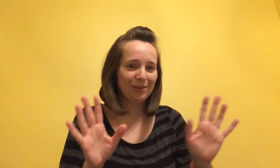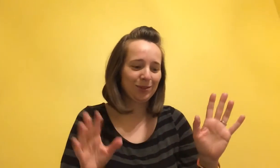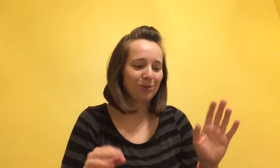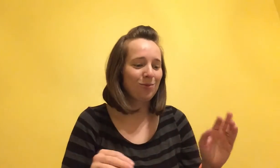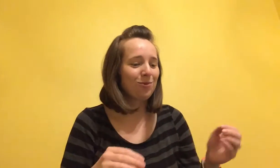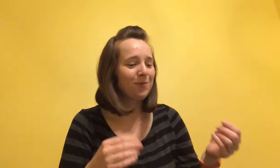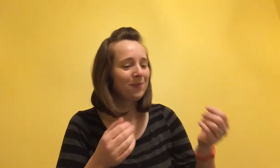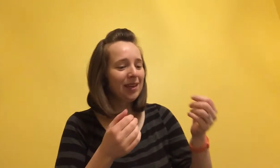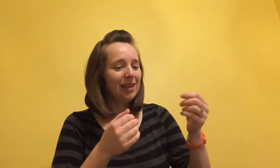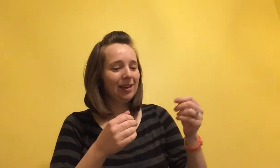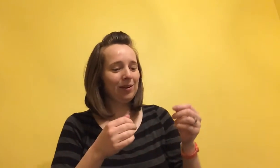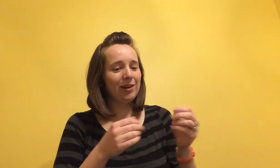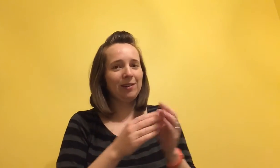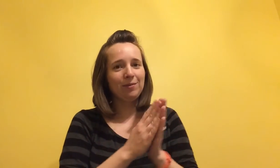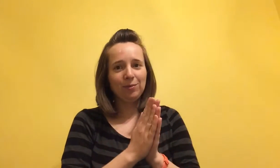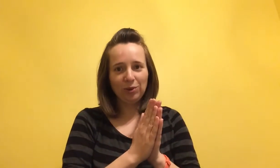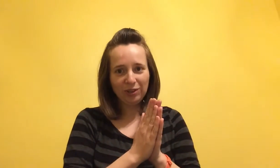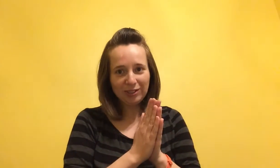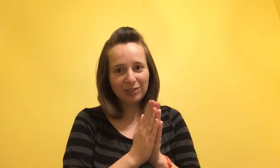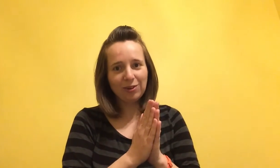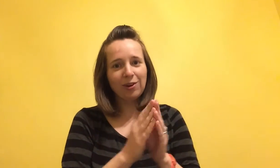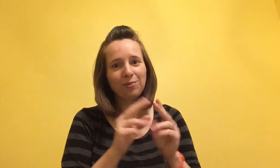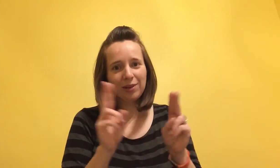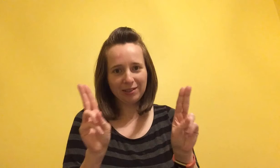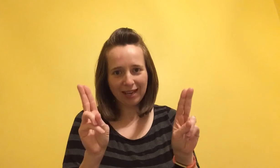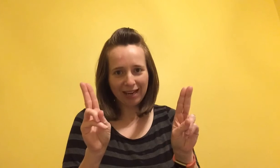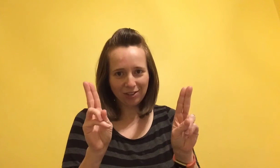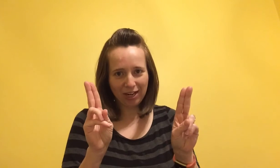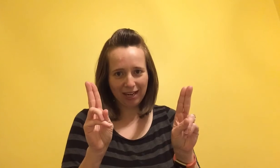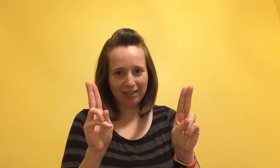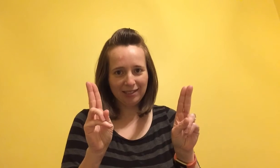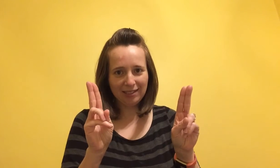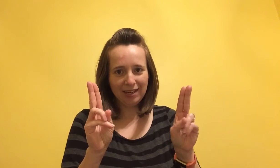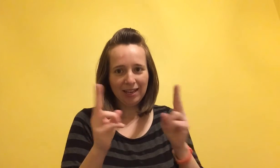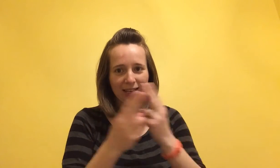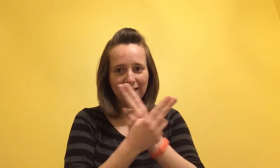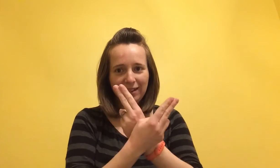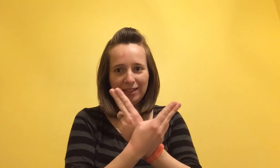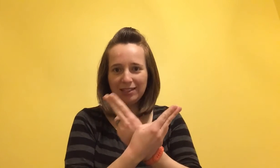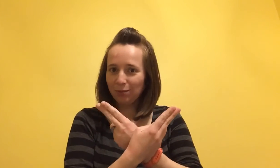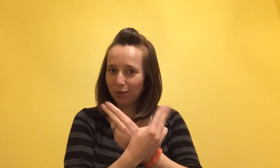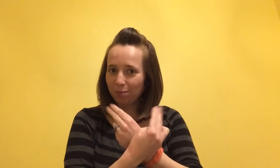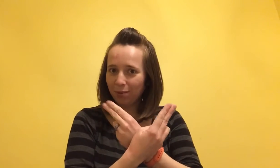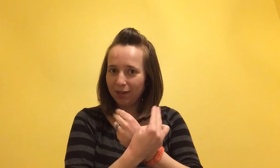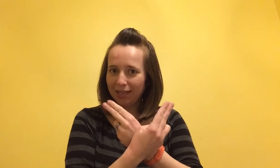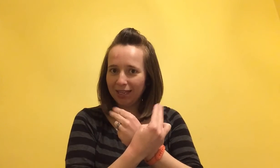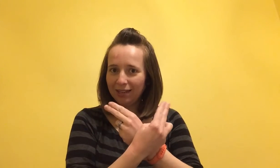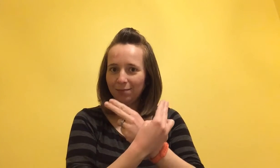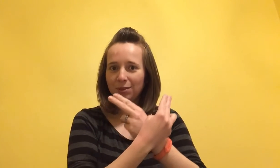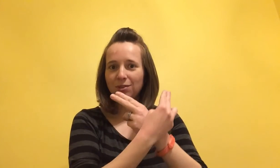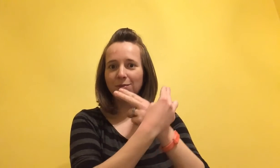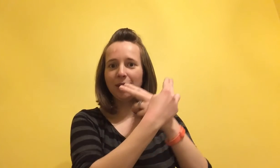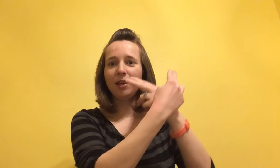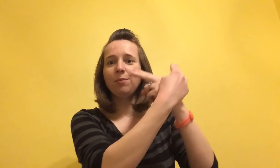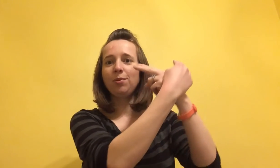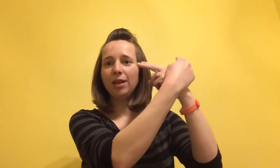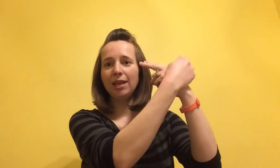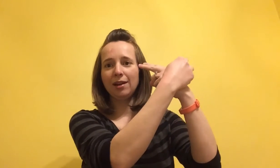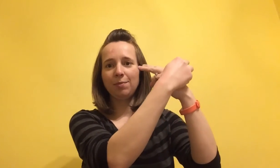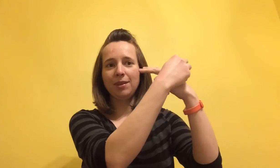was so cool. All right. We're going to start with H hands, kind of like you did with bunny, but you're going to be kind of putting it up in the